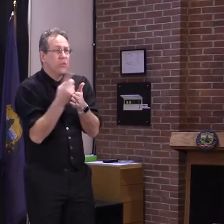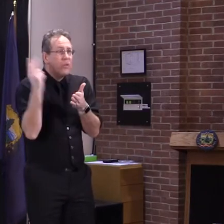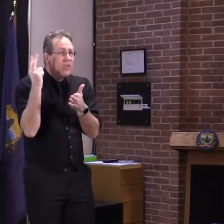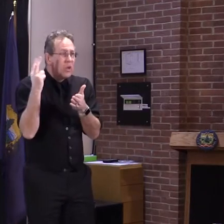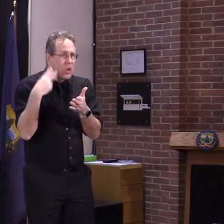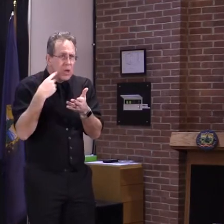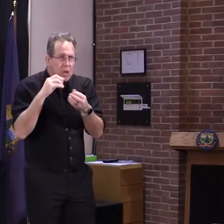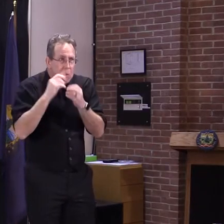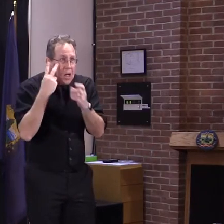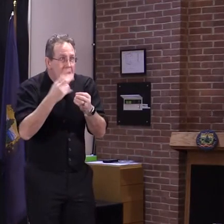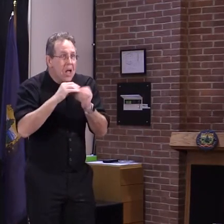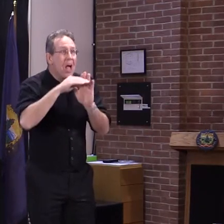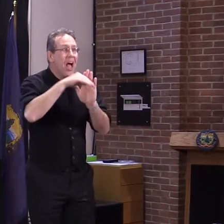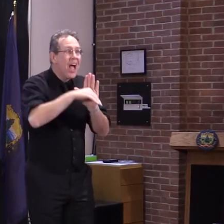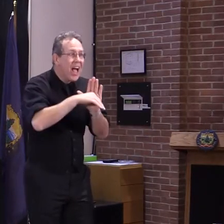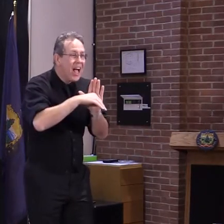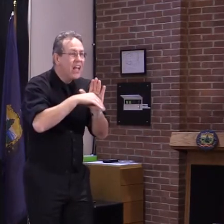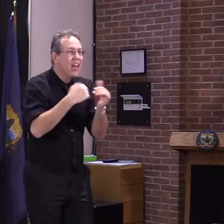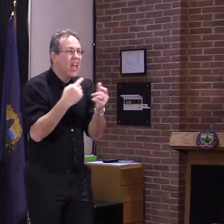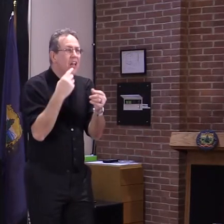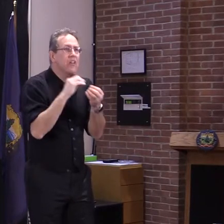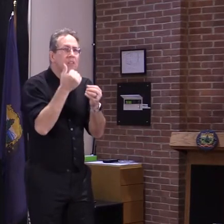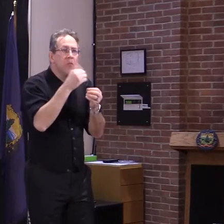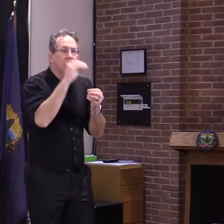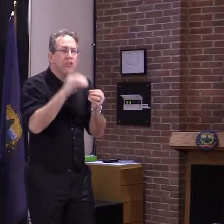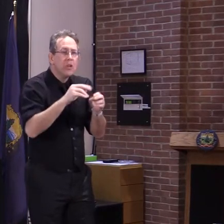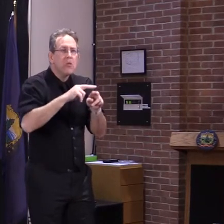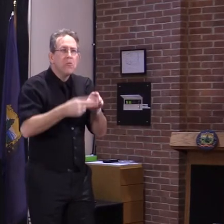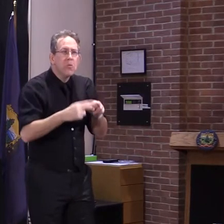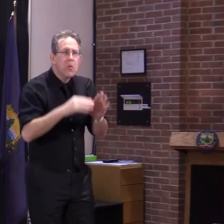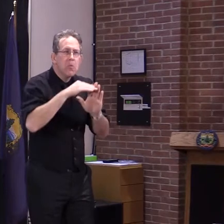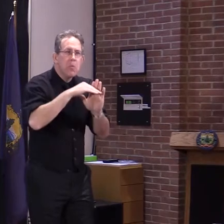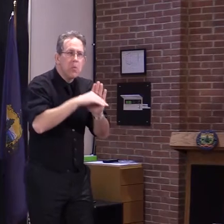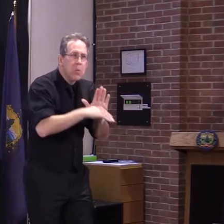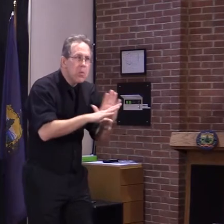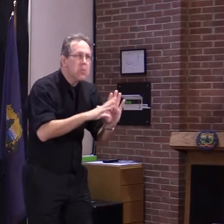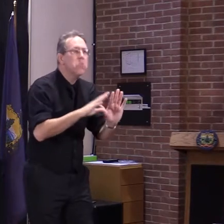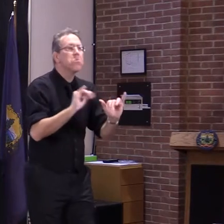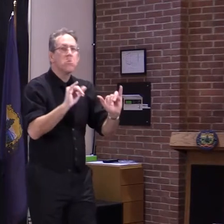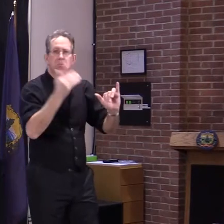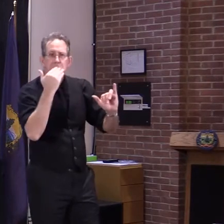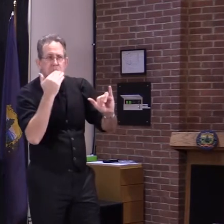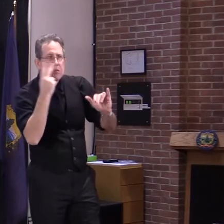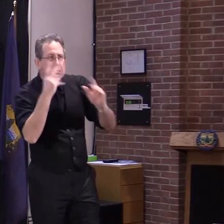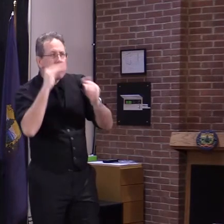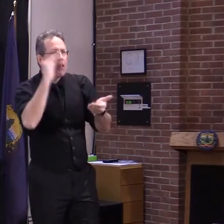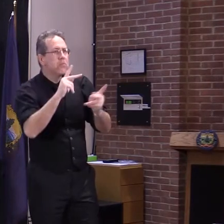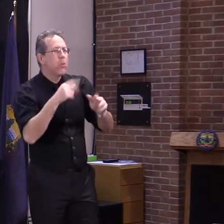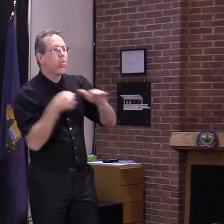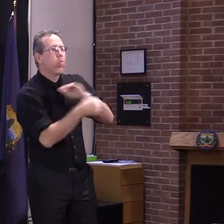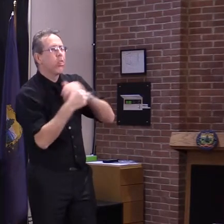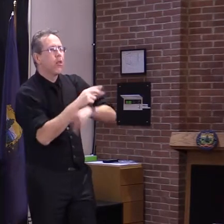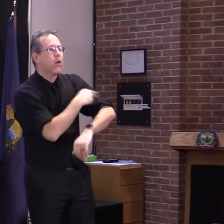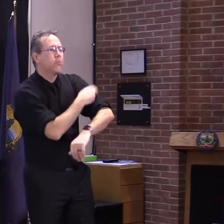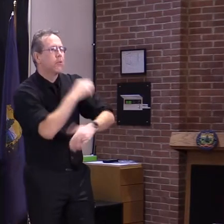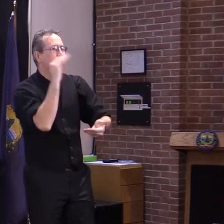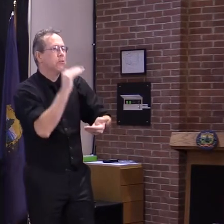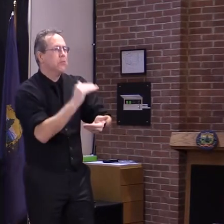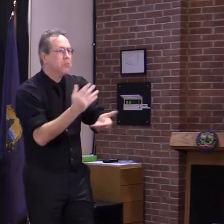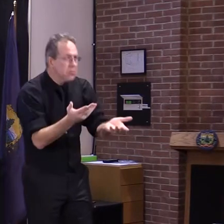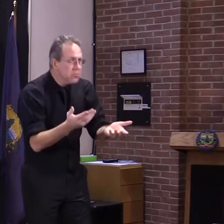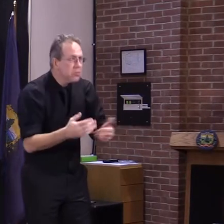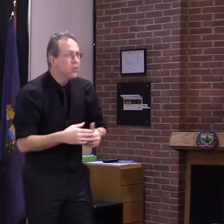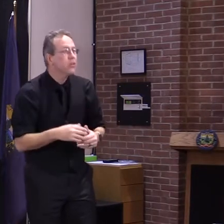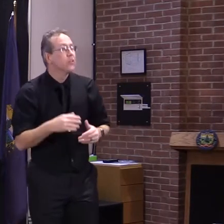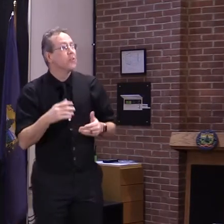last week we're down about 10%. So that's certainly a good sign. As the admissions start to decrease, we'll start to see the census numbers, the